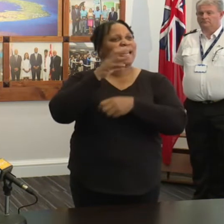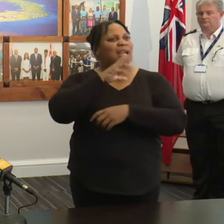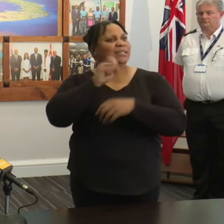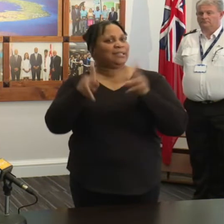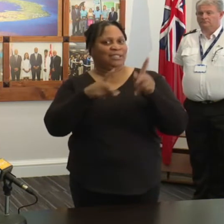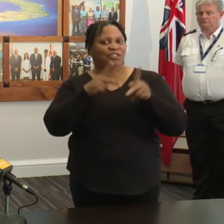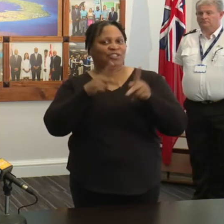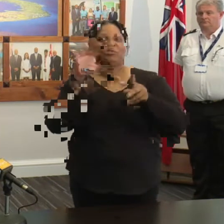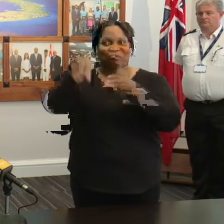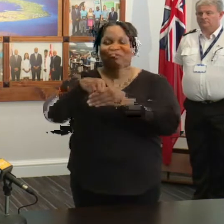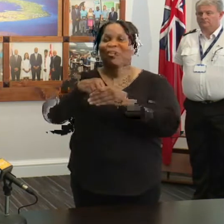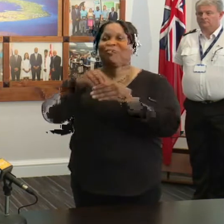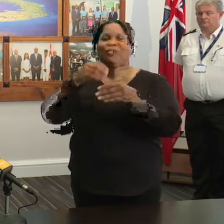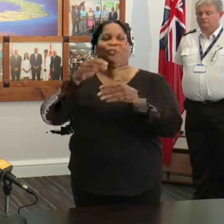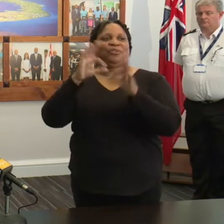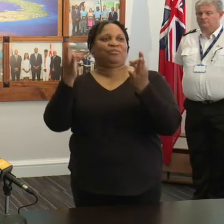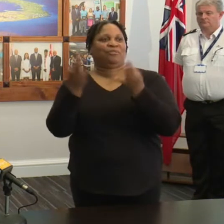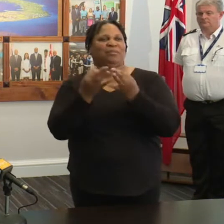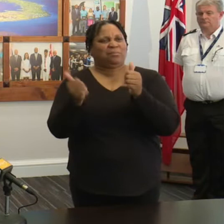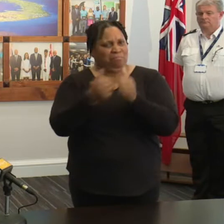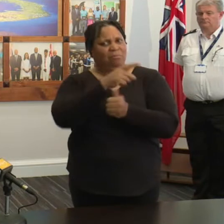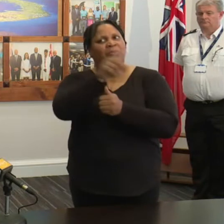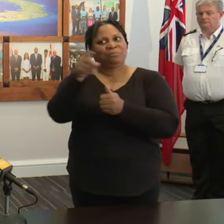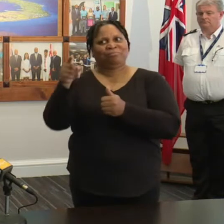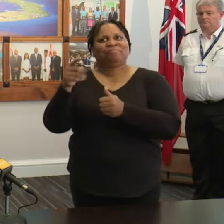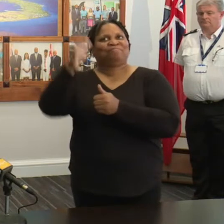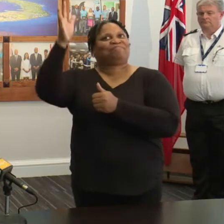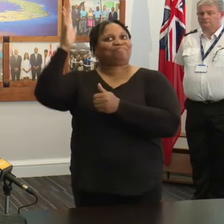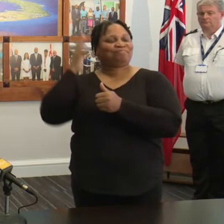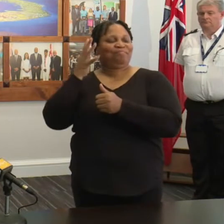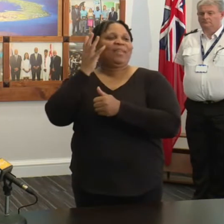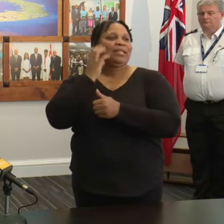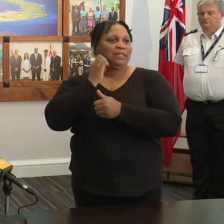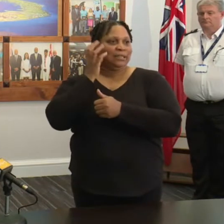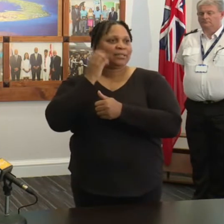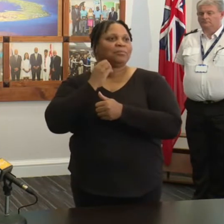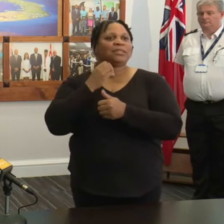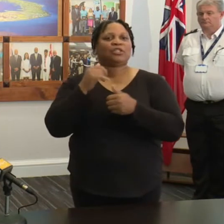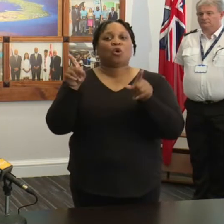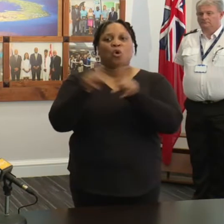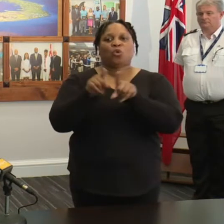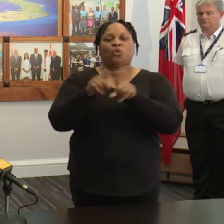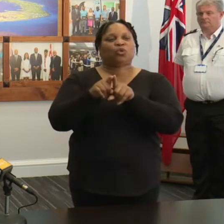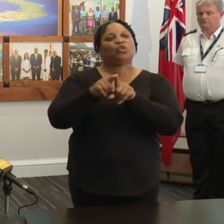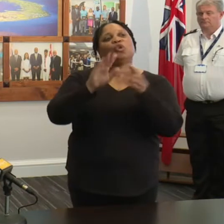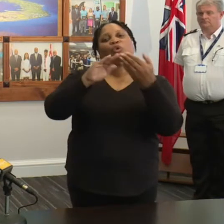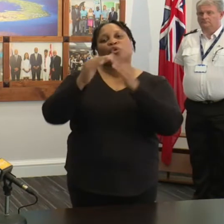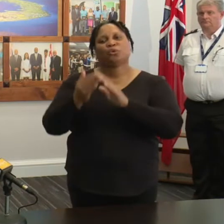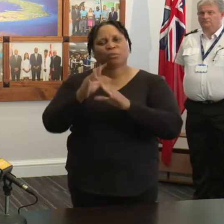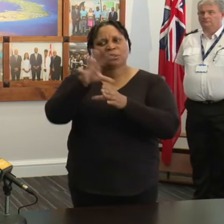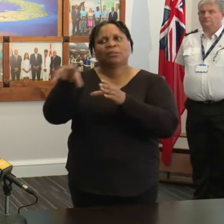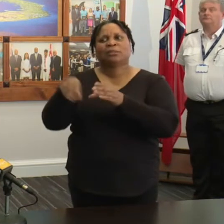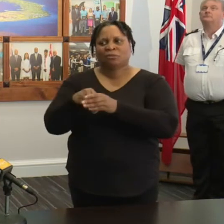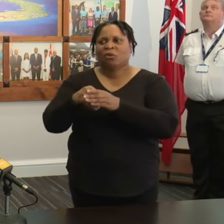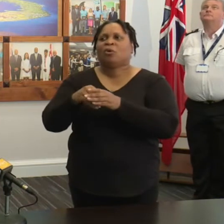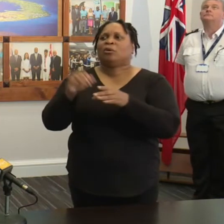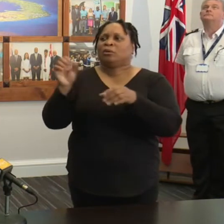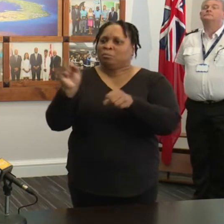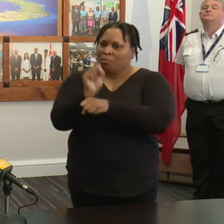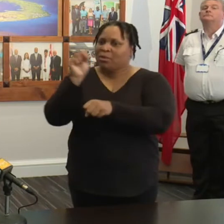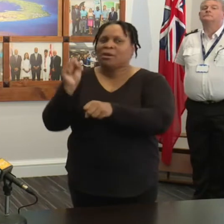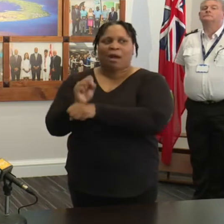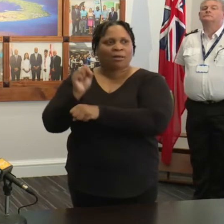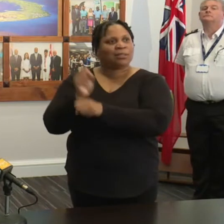with their families, and most have had experience in sewing. Most importantly, it gets the community involved in doing something productive to